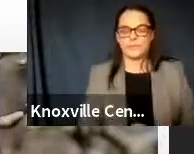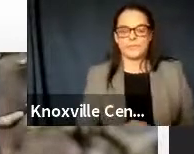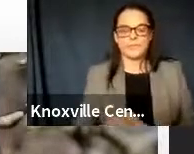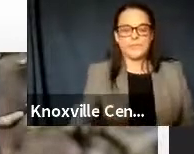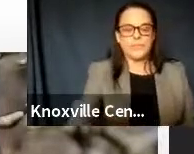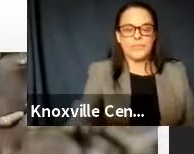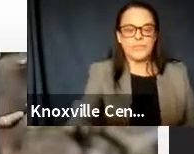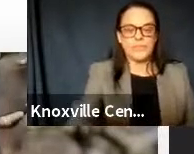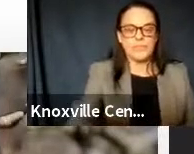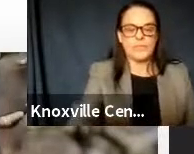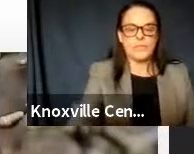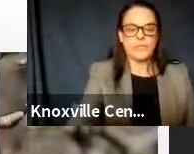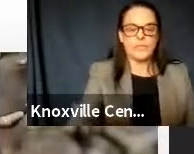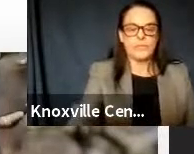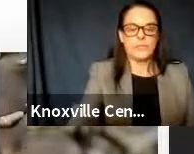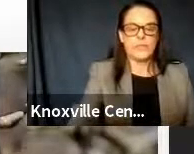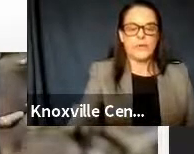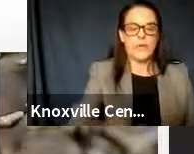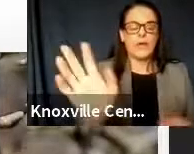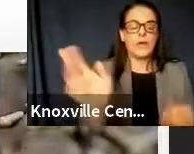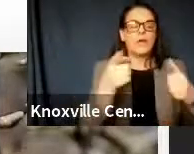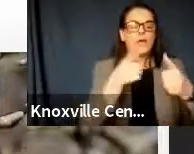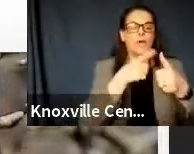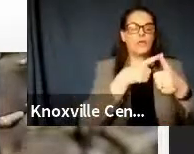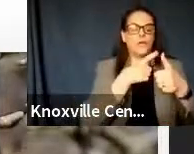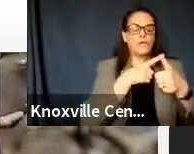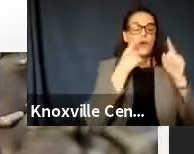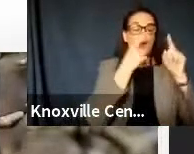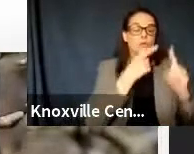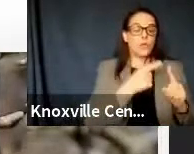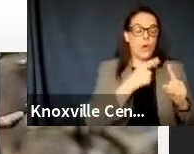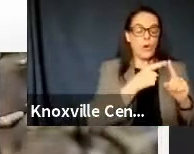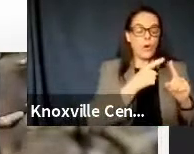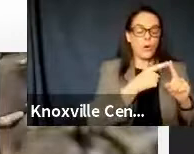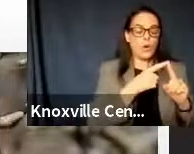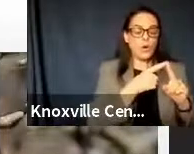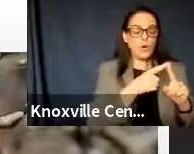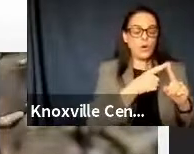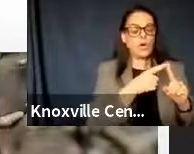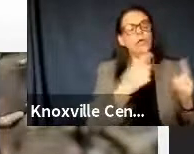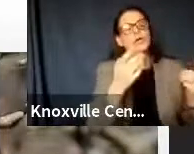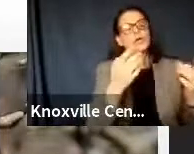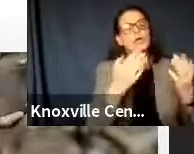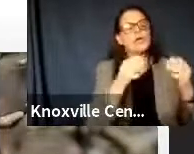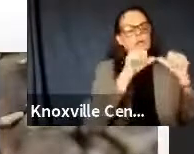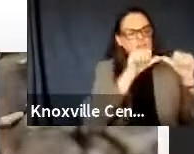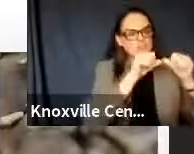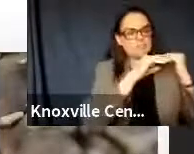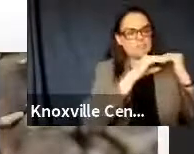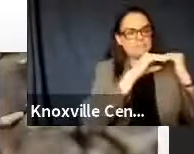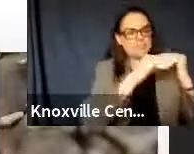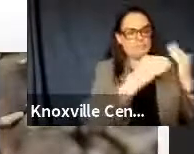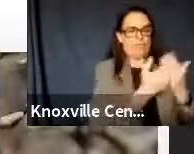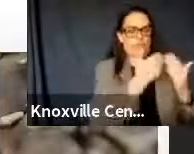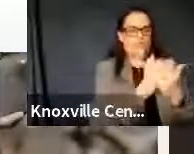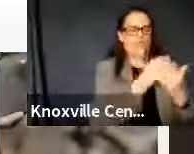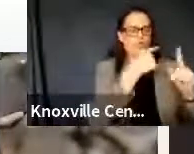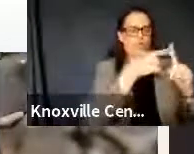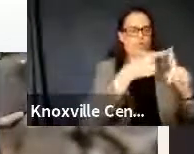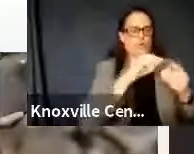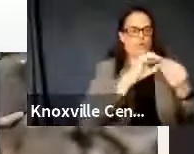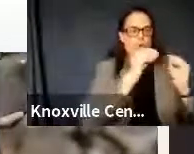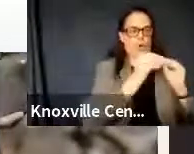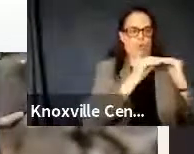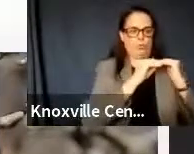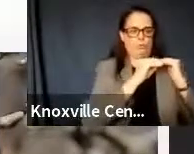Moving to the first benchmark, sustained reduction and stability of new cases for 14